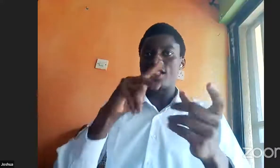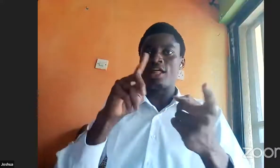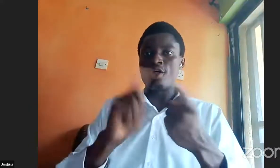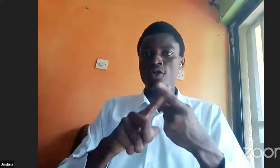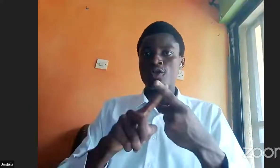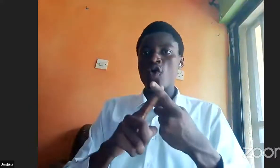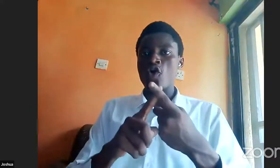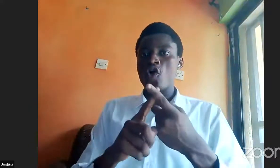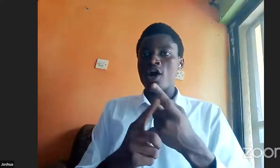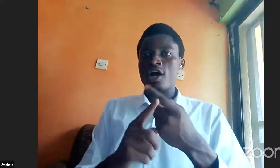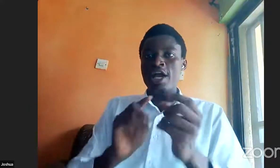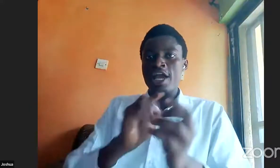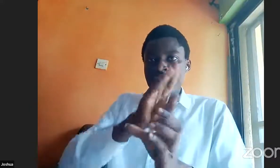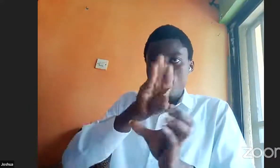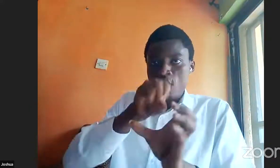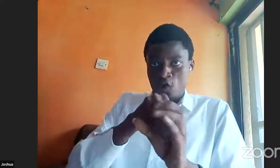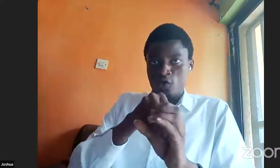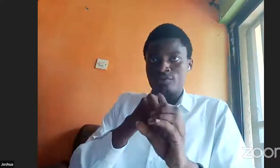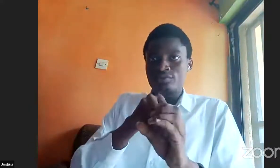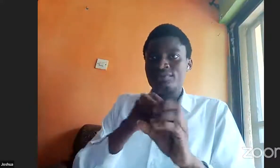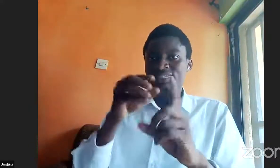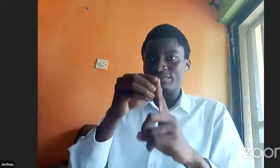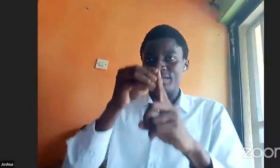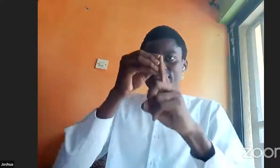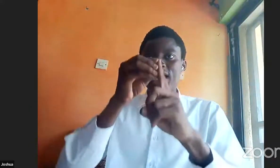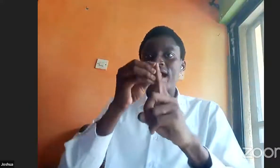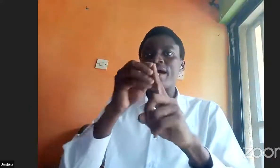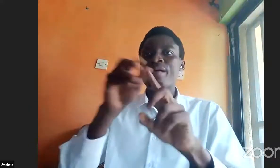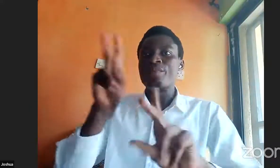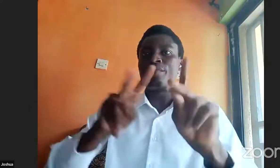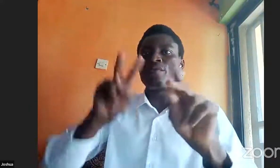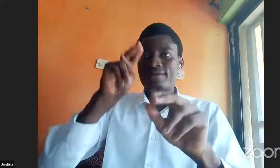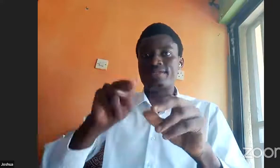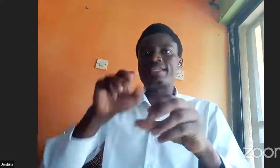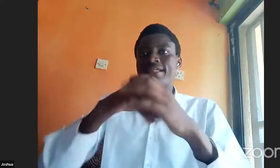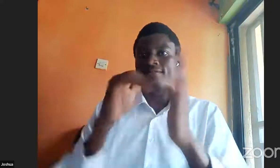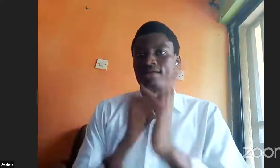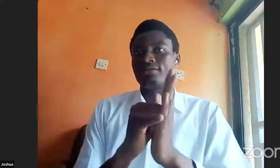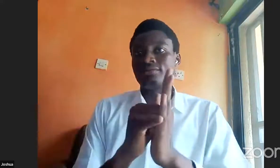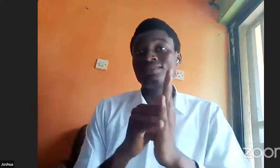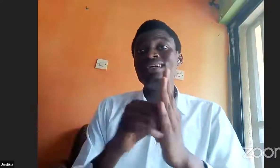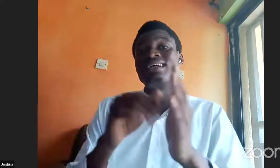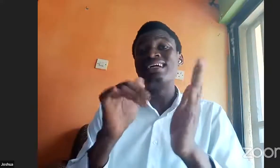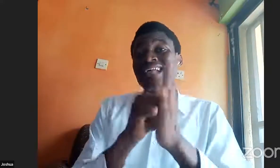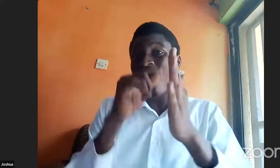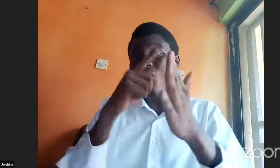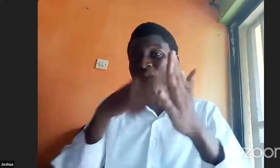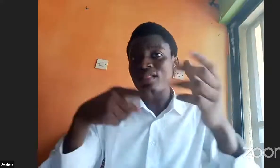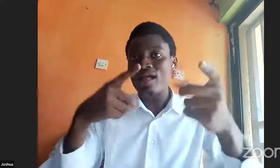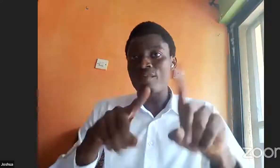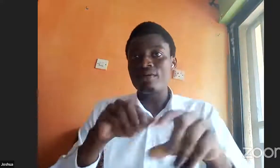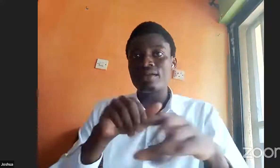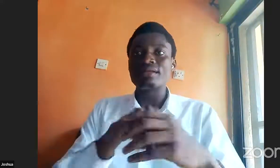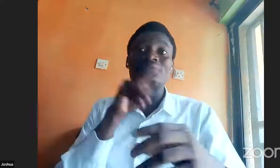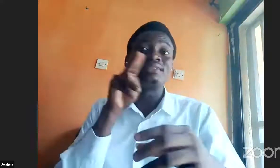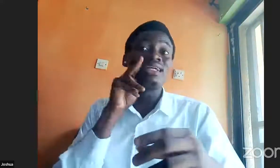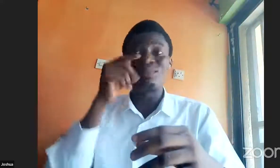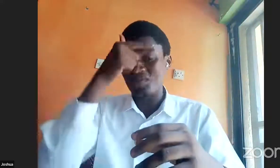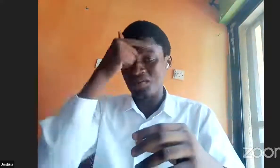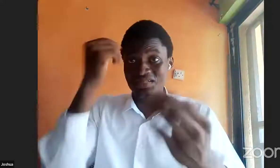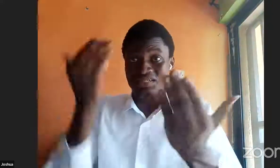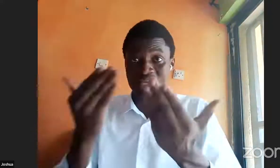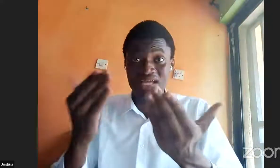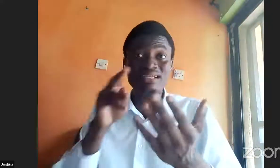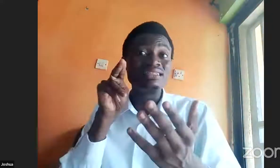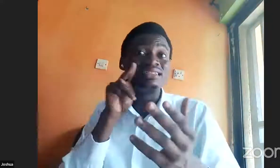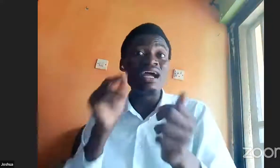what is happening in Nigeria, because in Nigeria, most of our technologists or those who design, because they are not